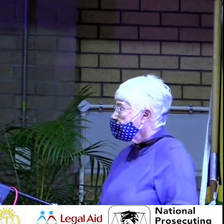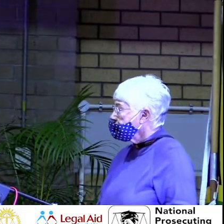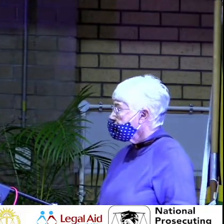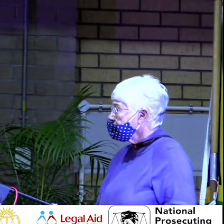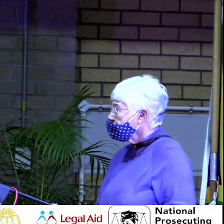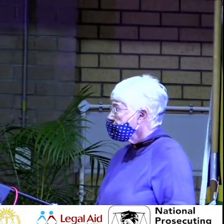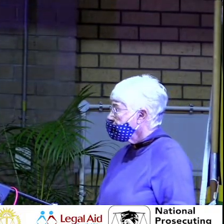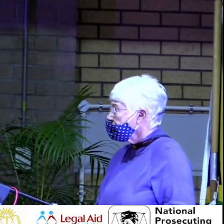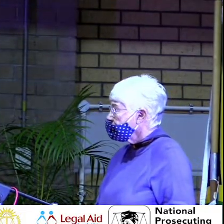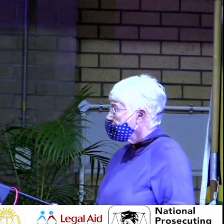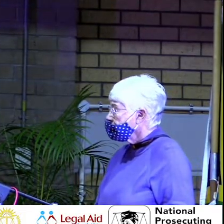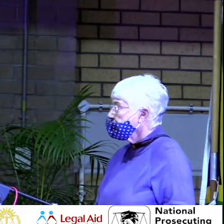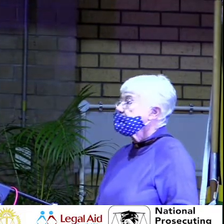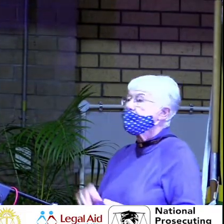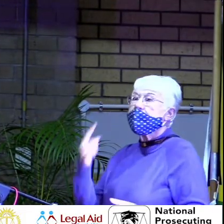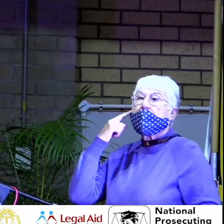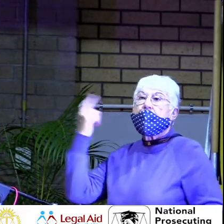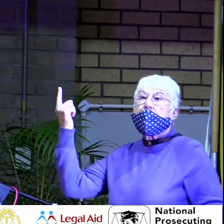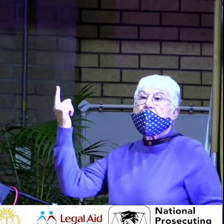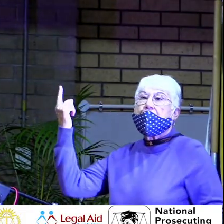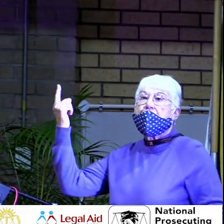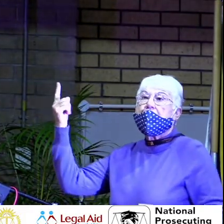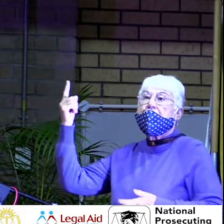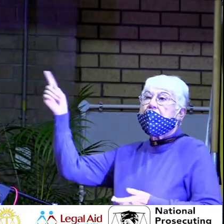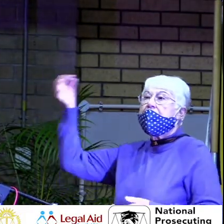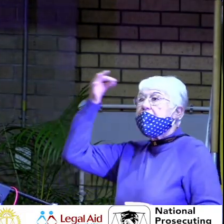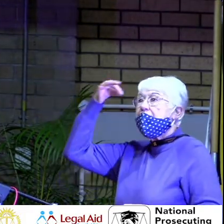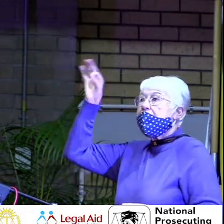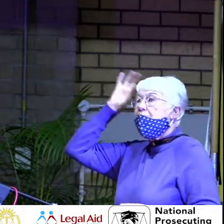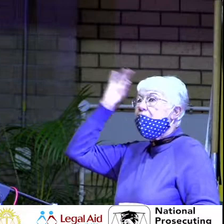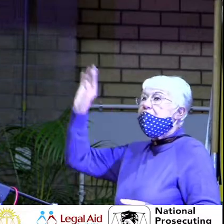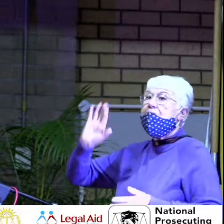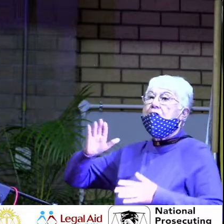the Department of Health, right? Utglecha,